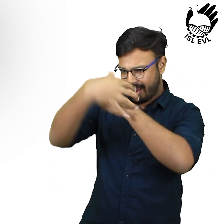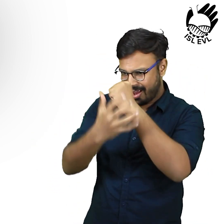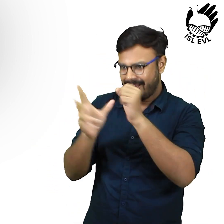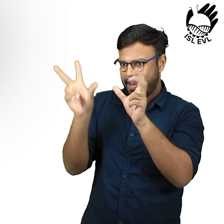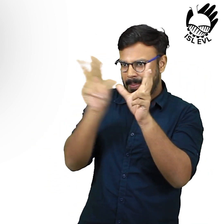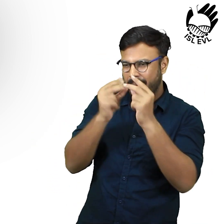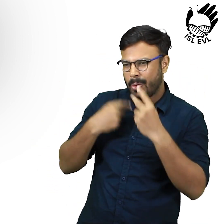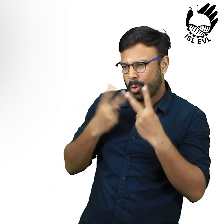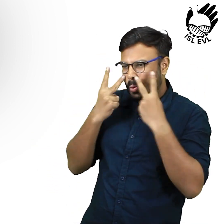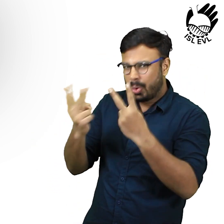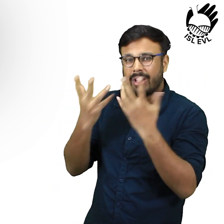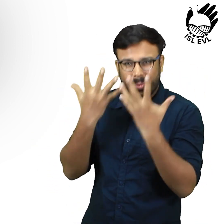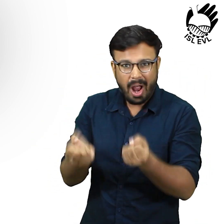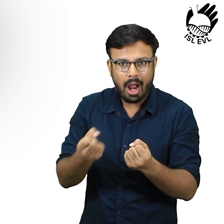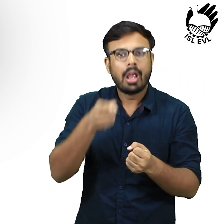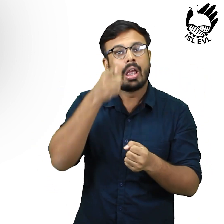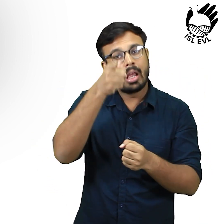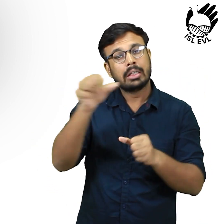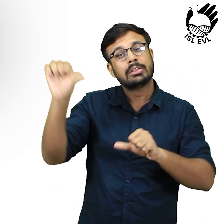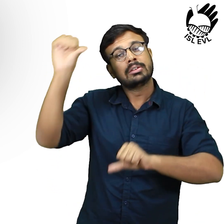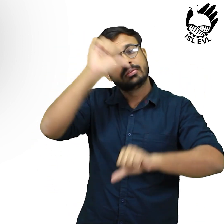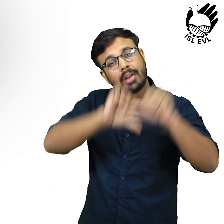forming a strong structure in crystals.